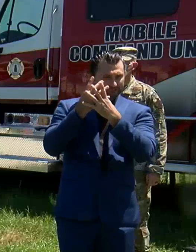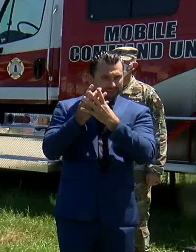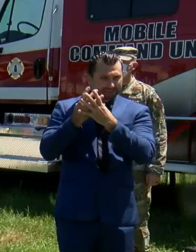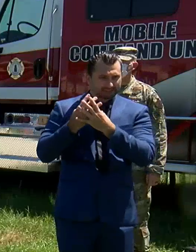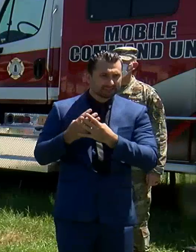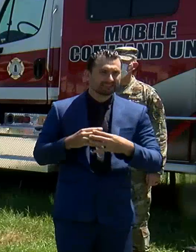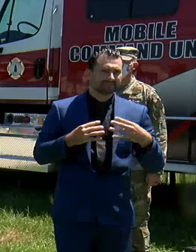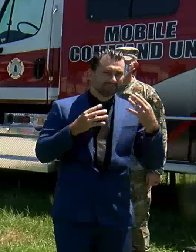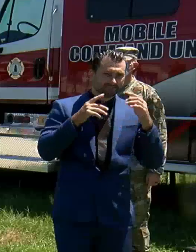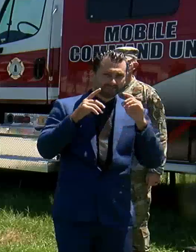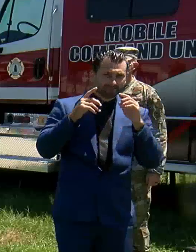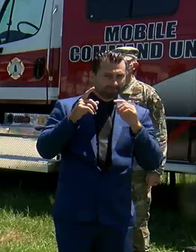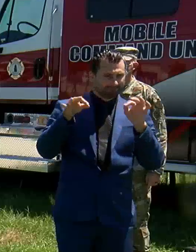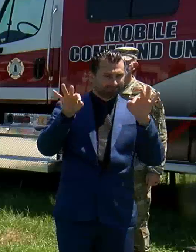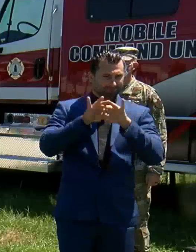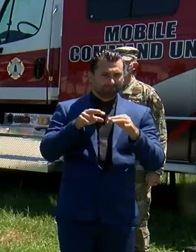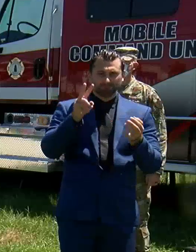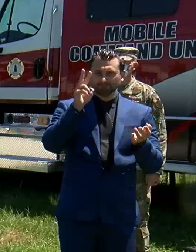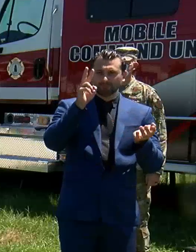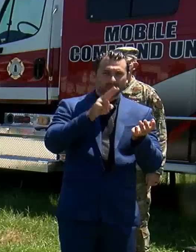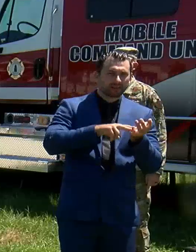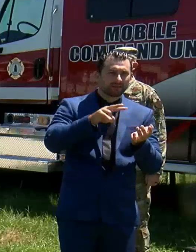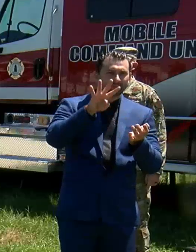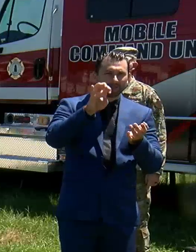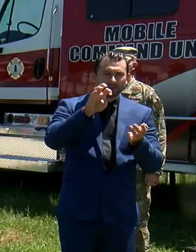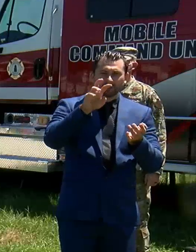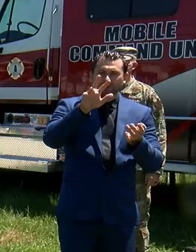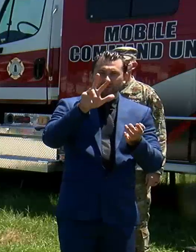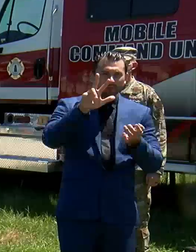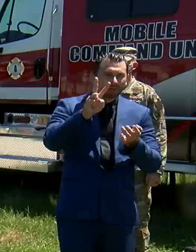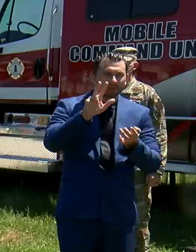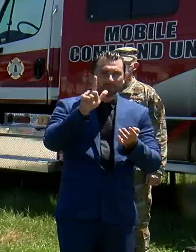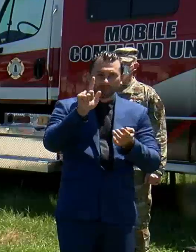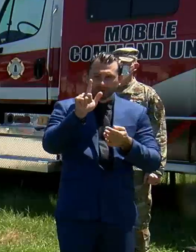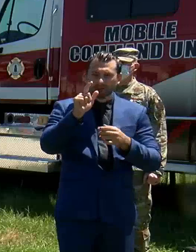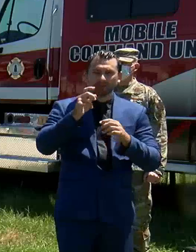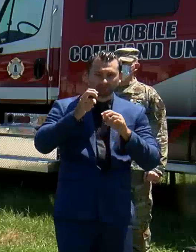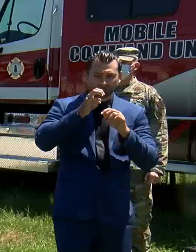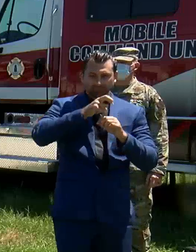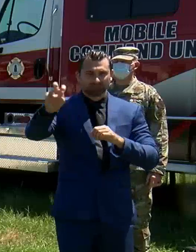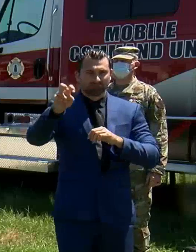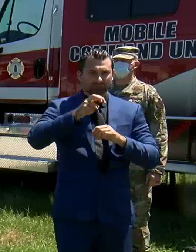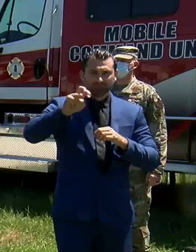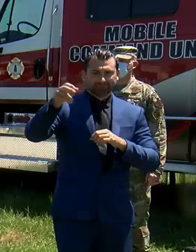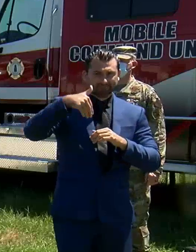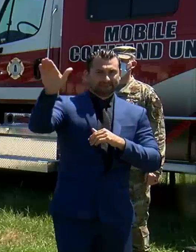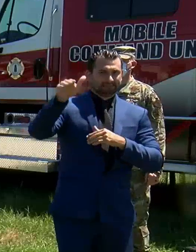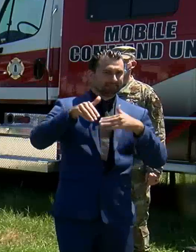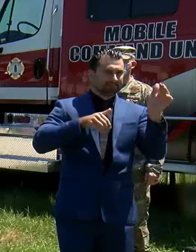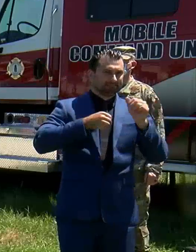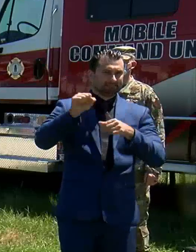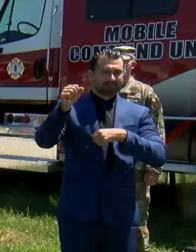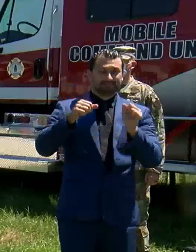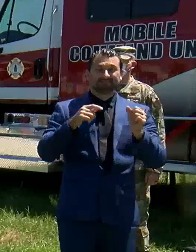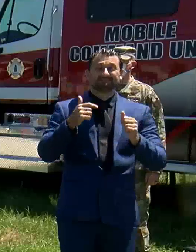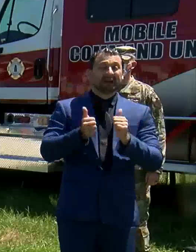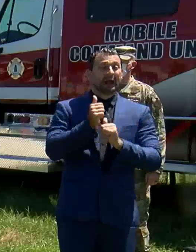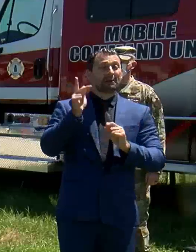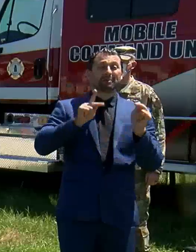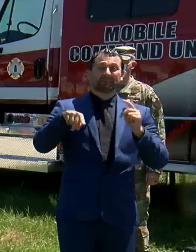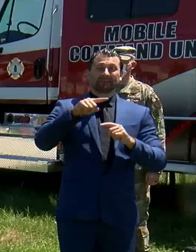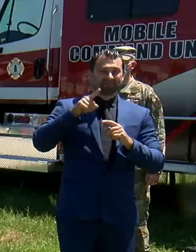42,321 travelers. Most of that is New York. We did have some from Louisiana when New Orleans was really a hot spot.